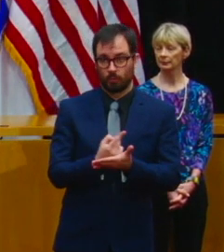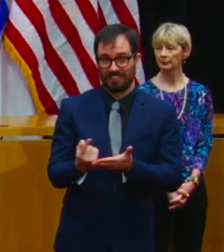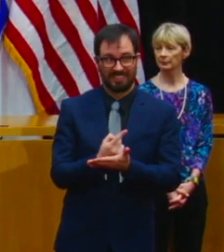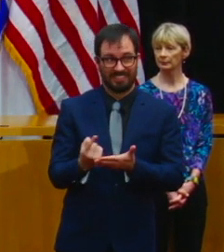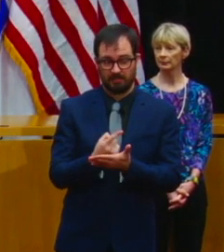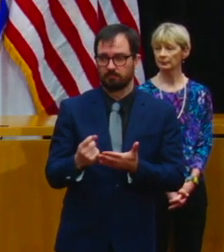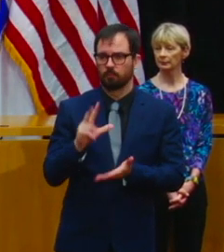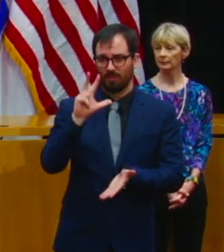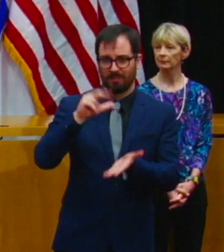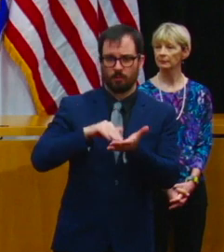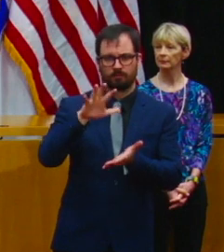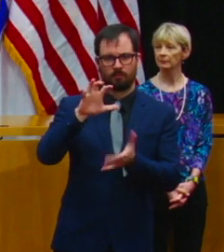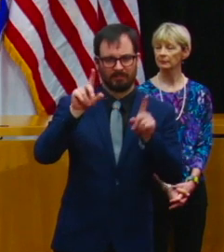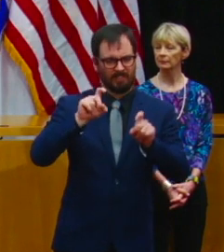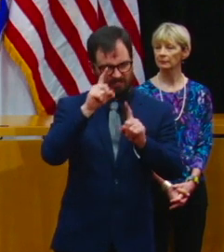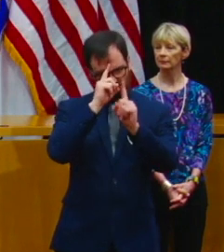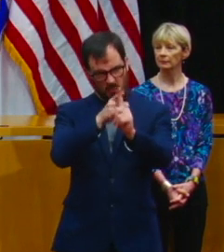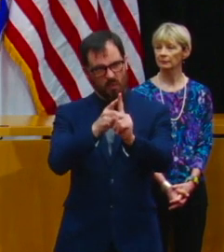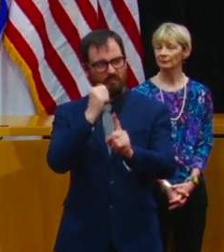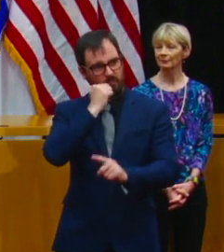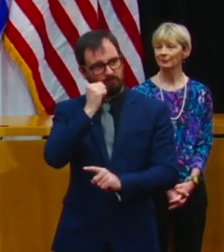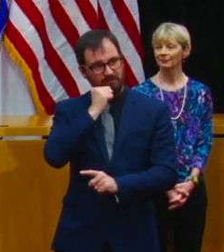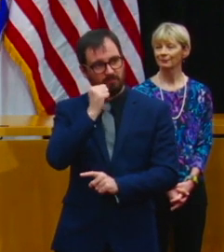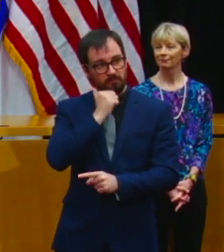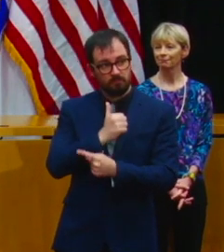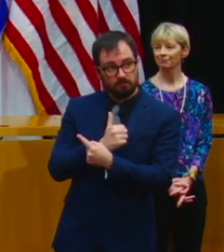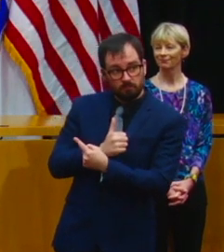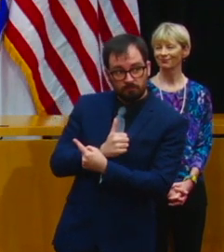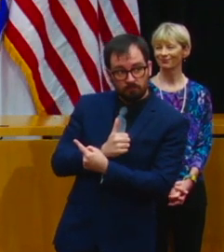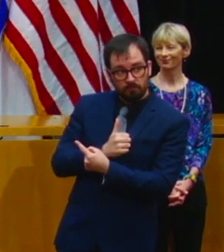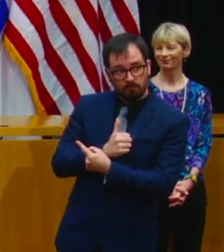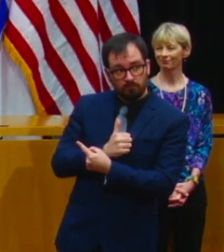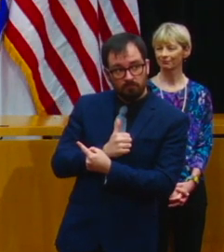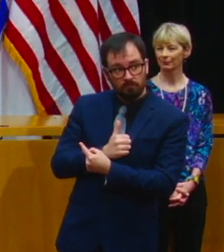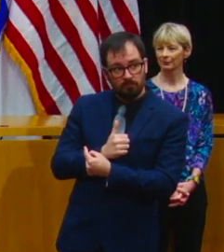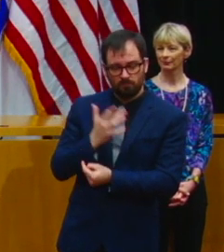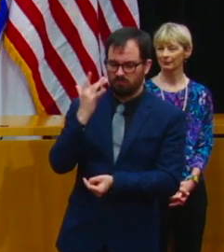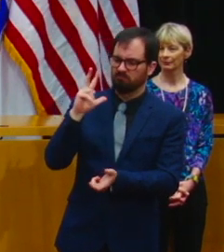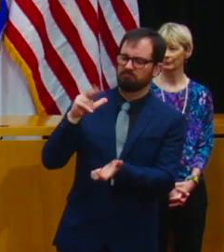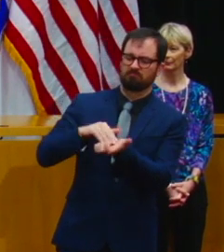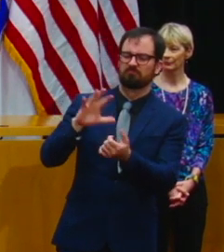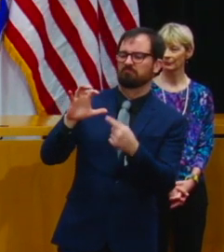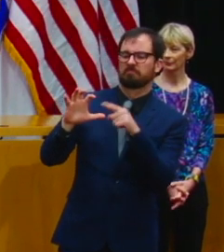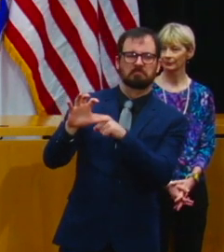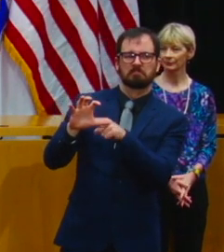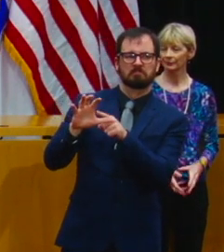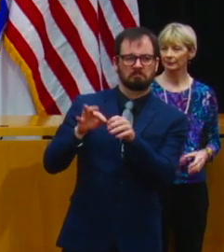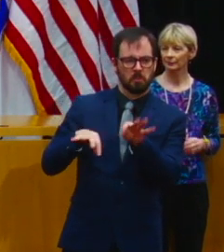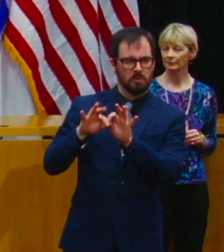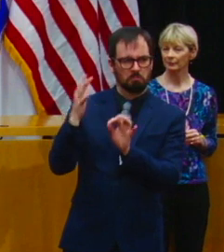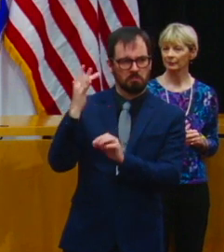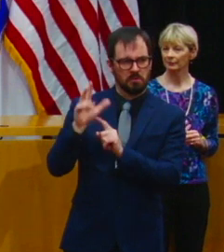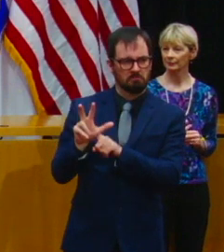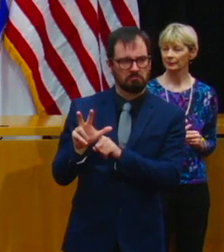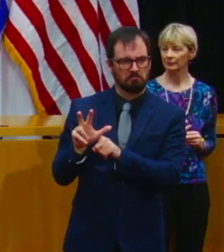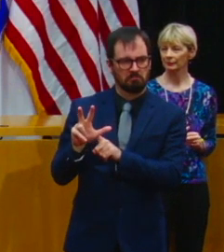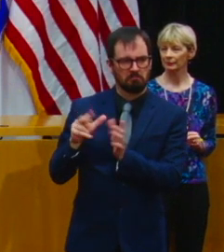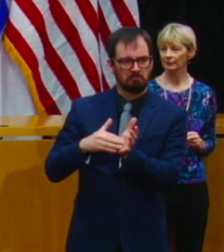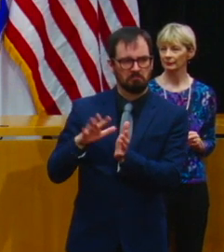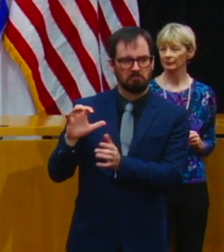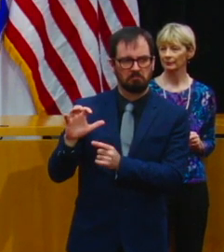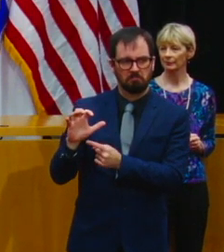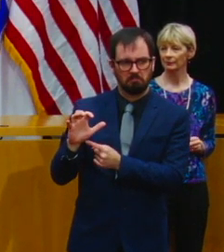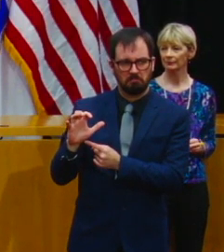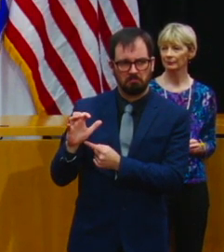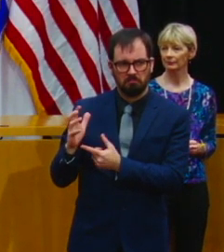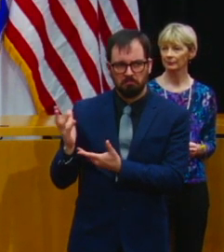per day, can you really explain why you picked 3,500 as the goal? Is that some, are you trying to get half the